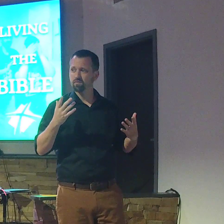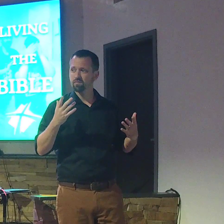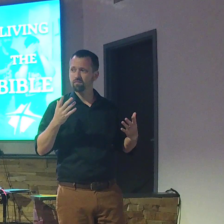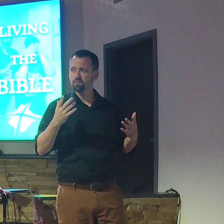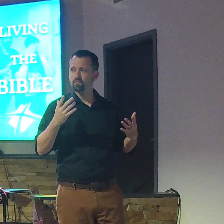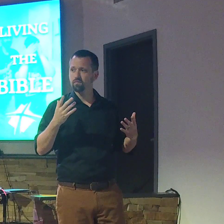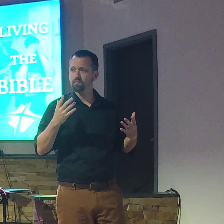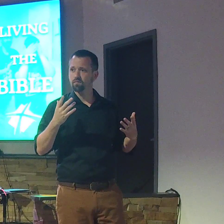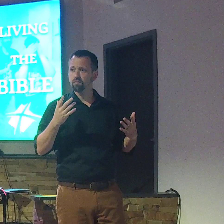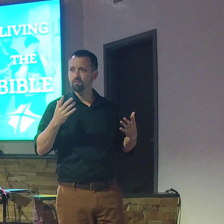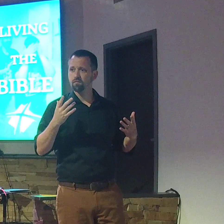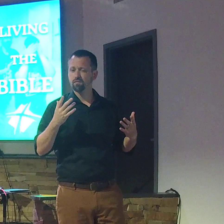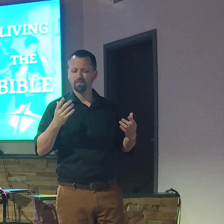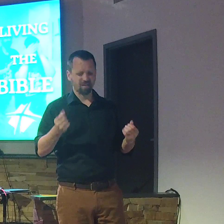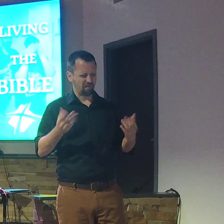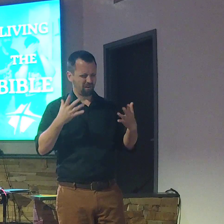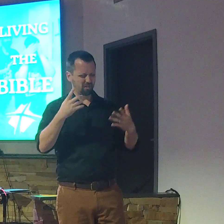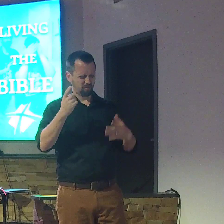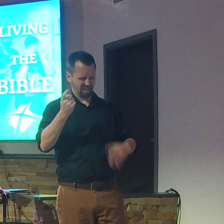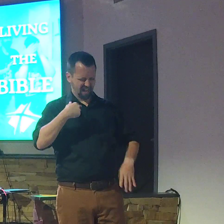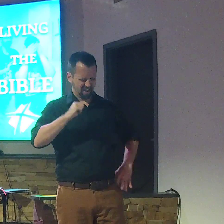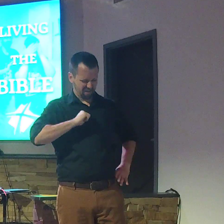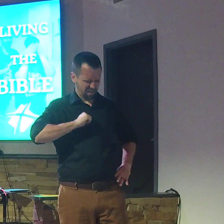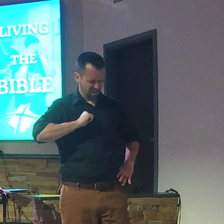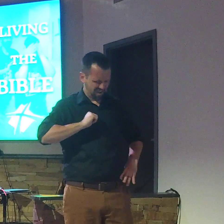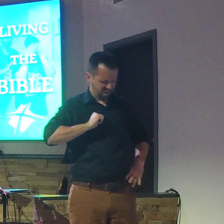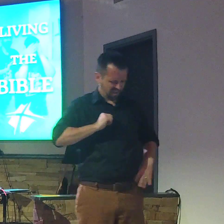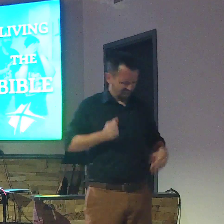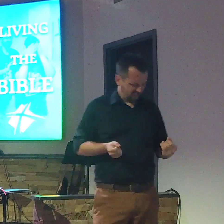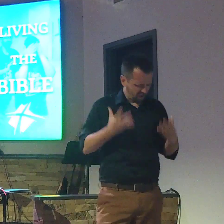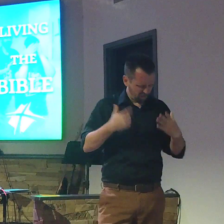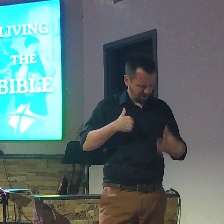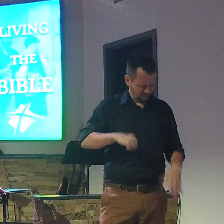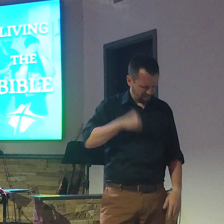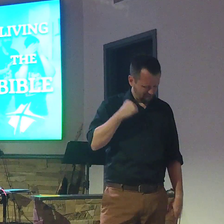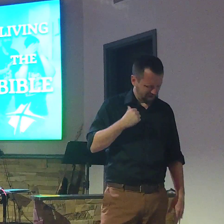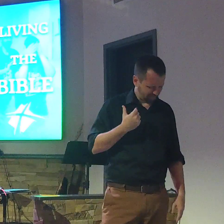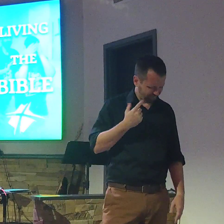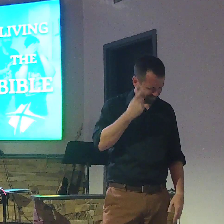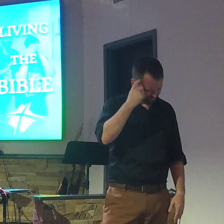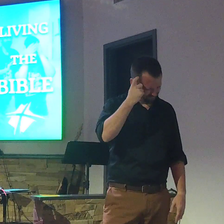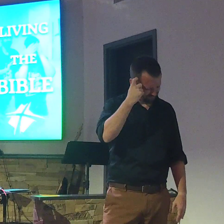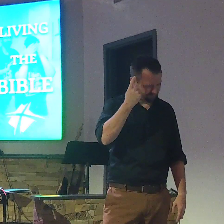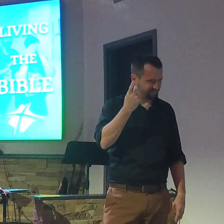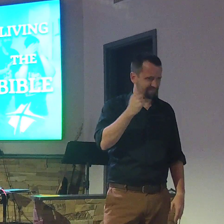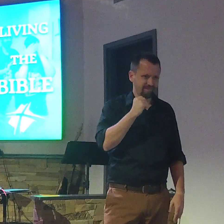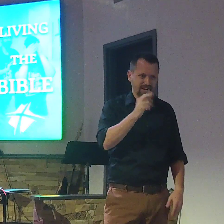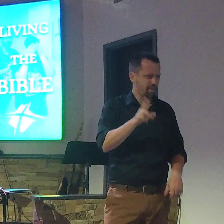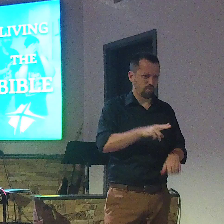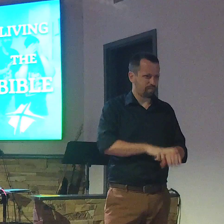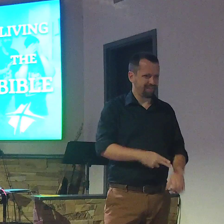how have I been prideful today? Let me count thy ways. We don't do that, do we?